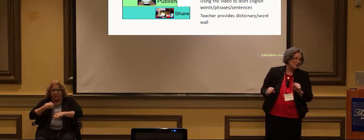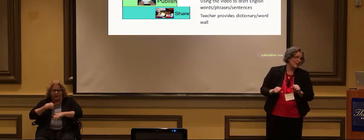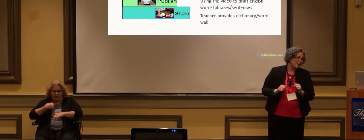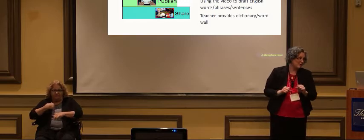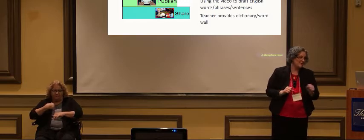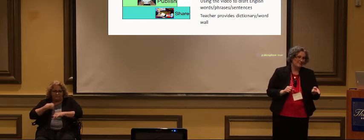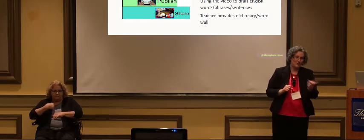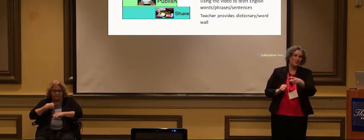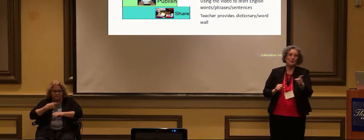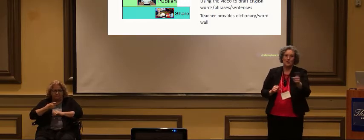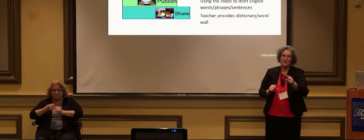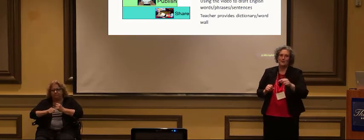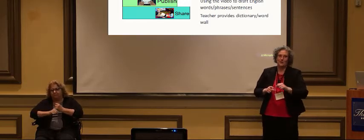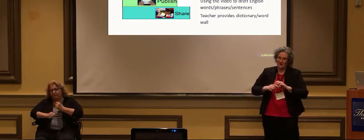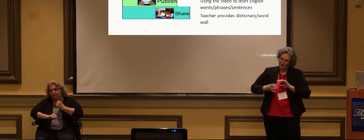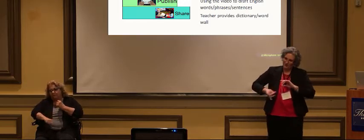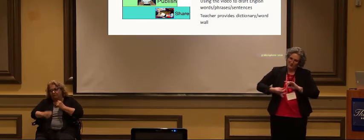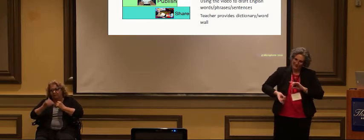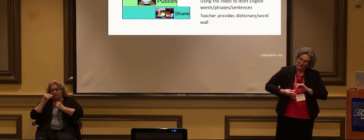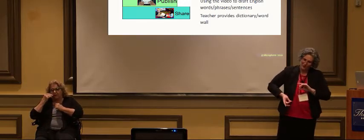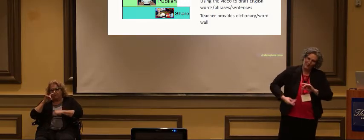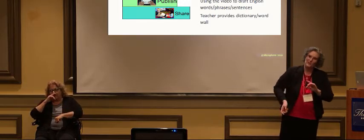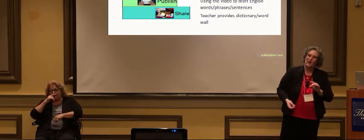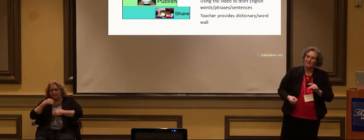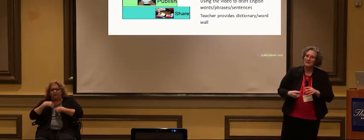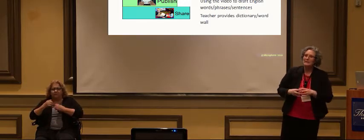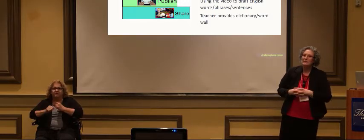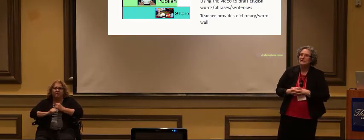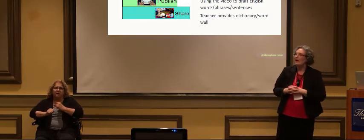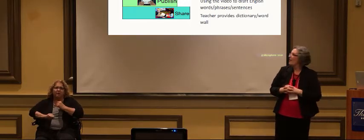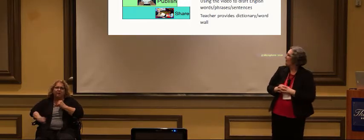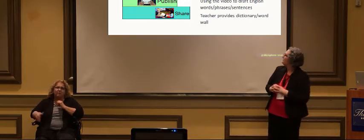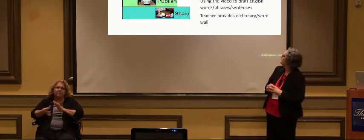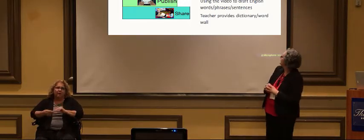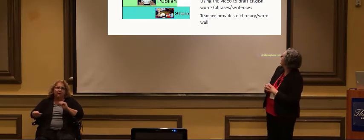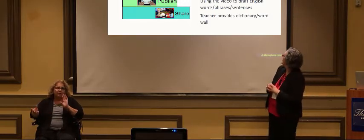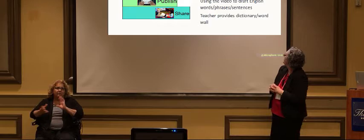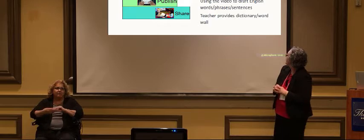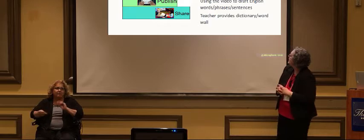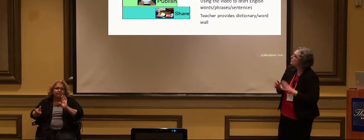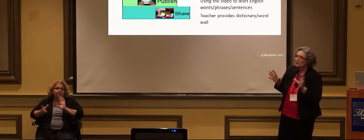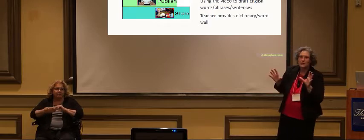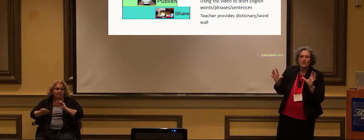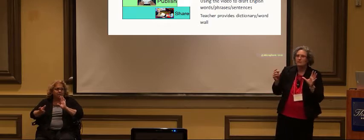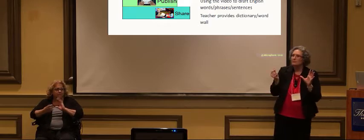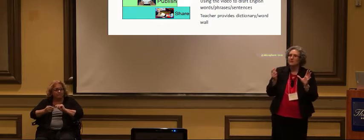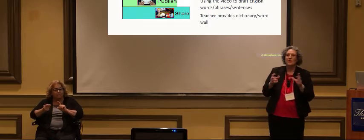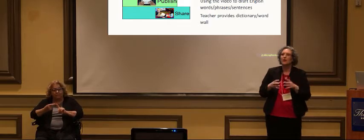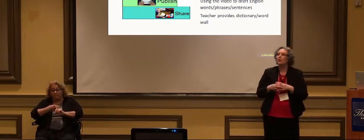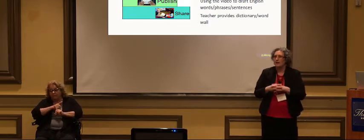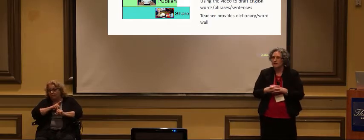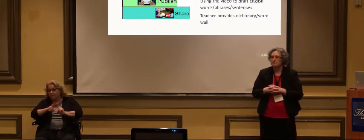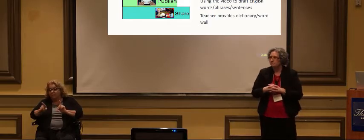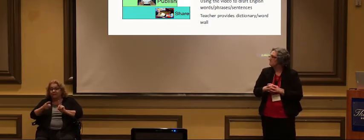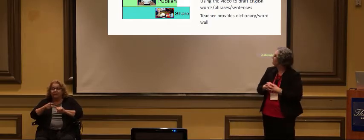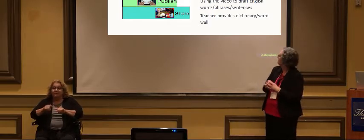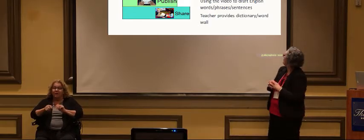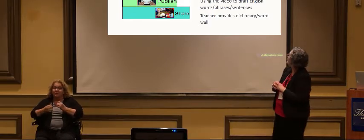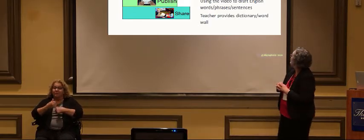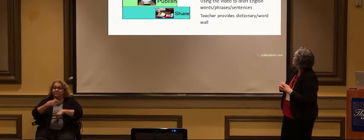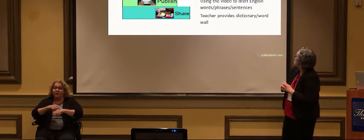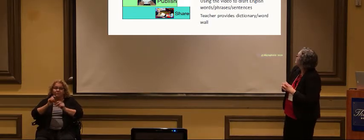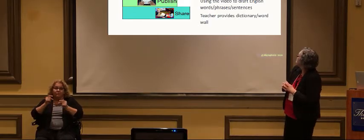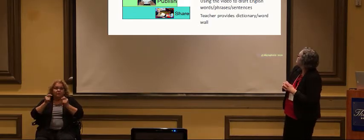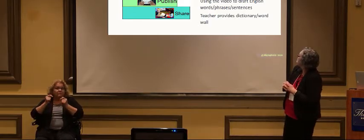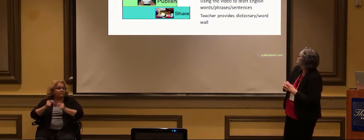those exaggerators. You know what I'm talking about, those kids who have the story goes forever. But usually, it's very quick.